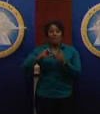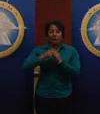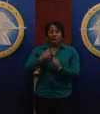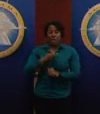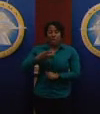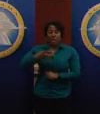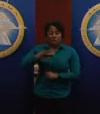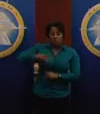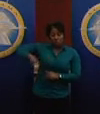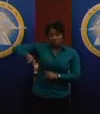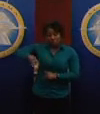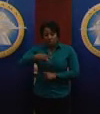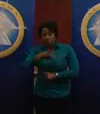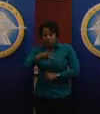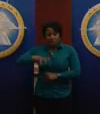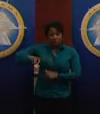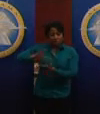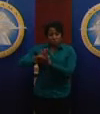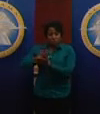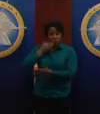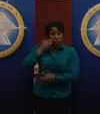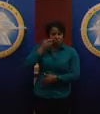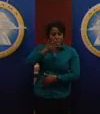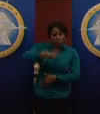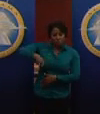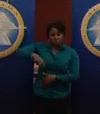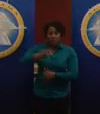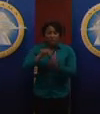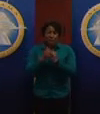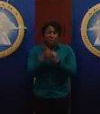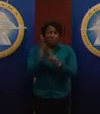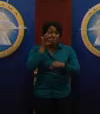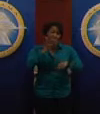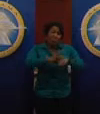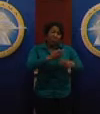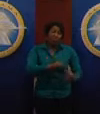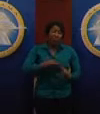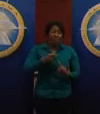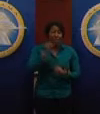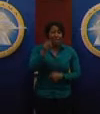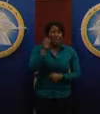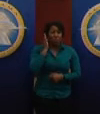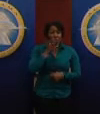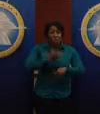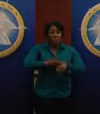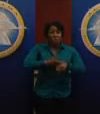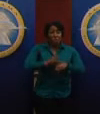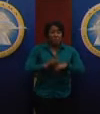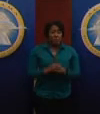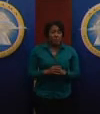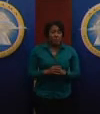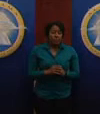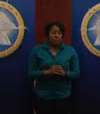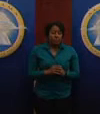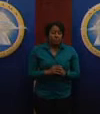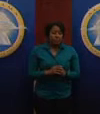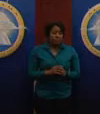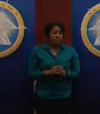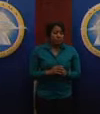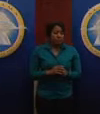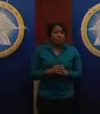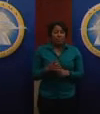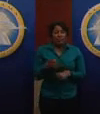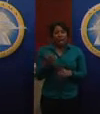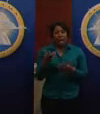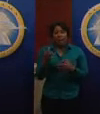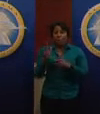in and out of schools? And that's going to be difficult. And there's nobody who should enter this school year thinking, oh, it's